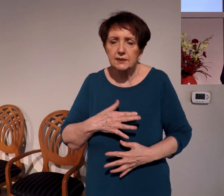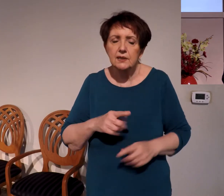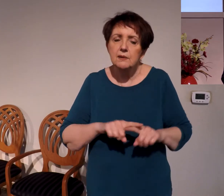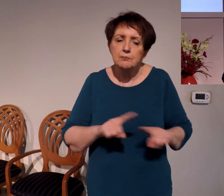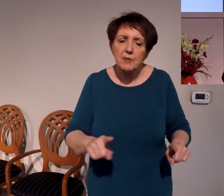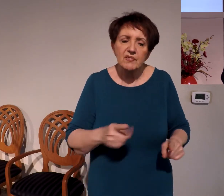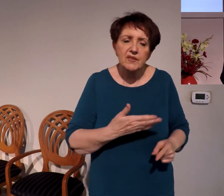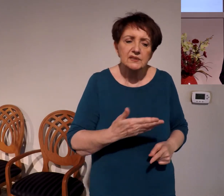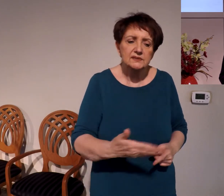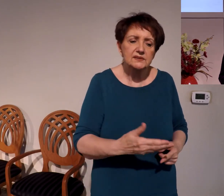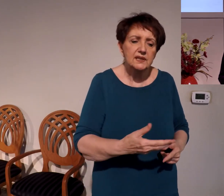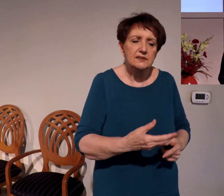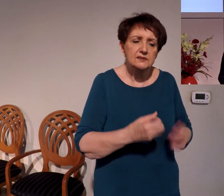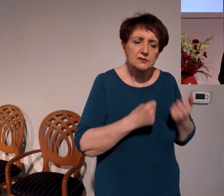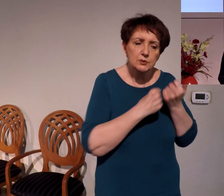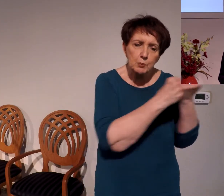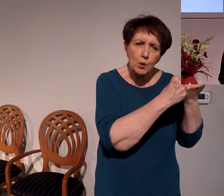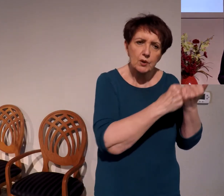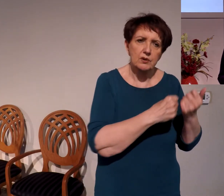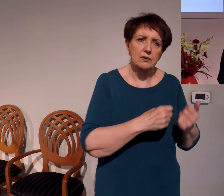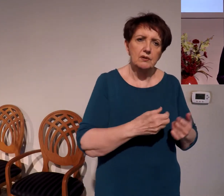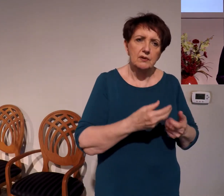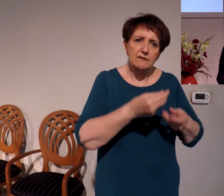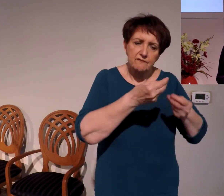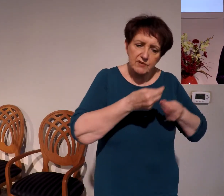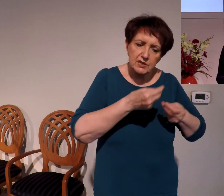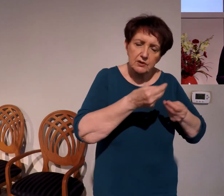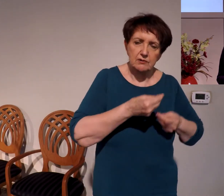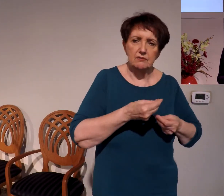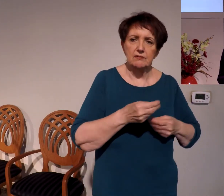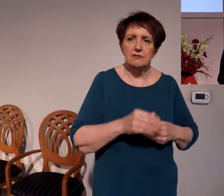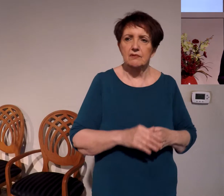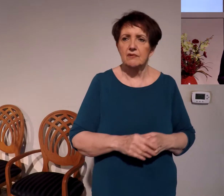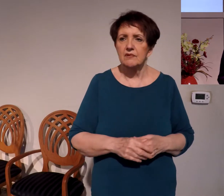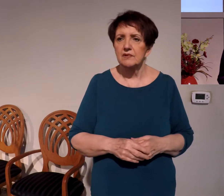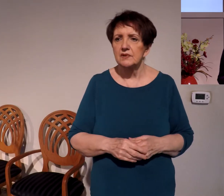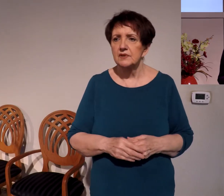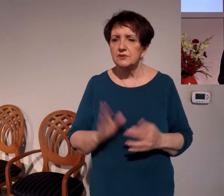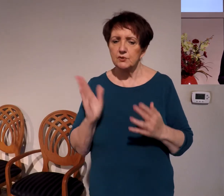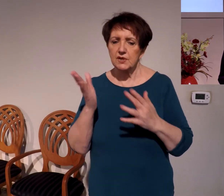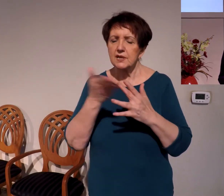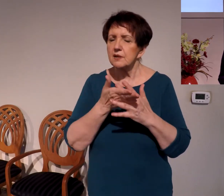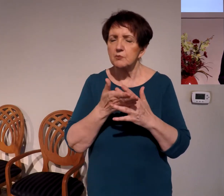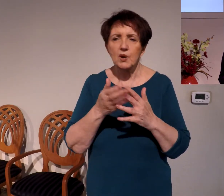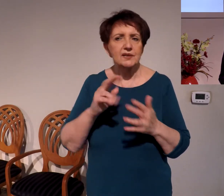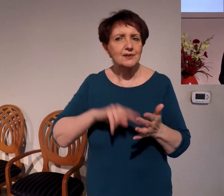our bodies. So taking a break is not escaping